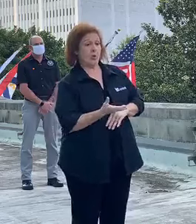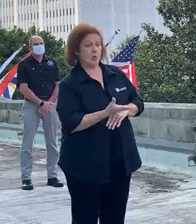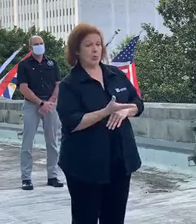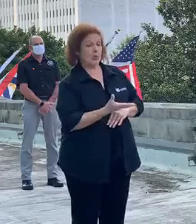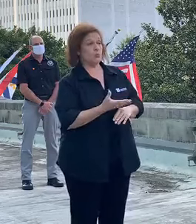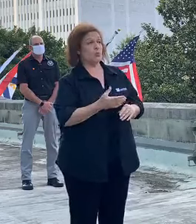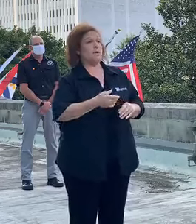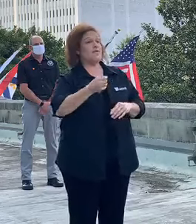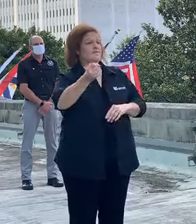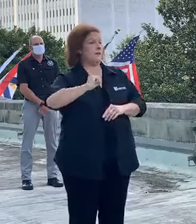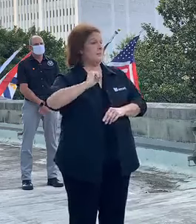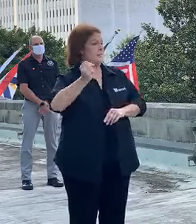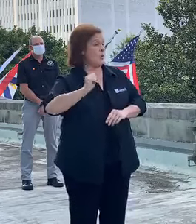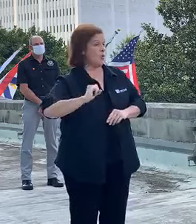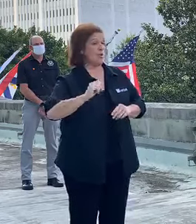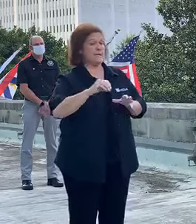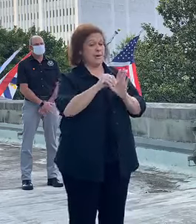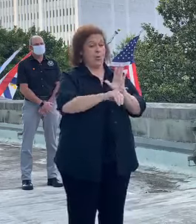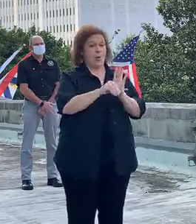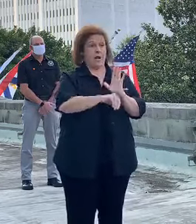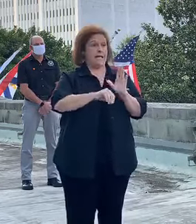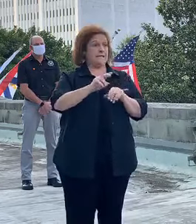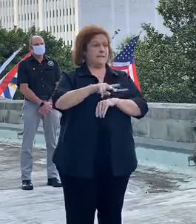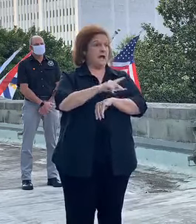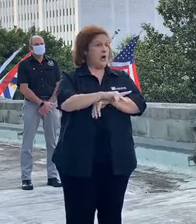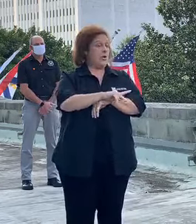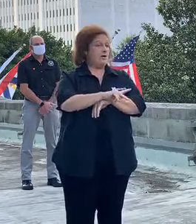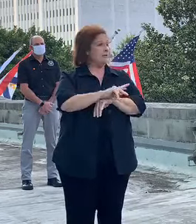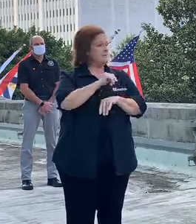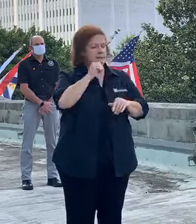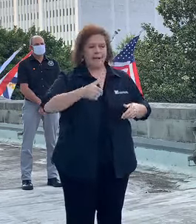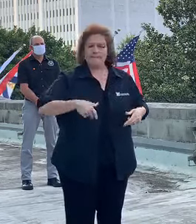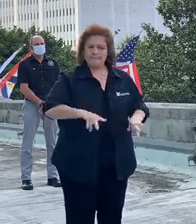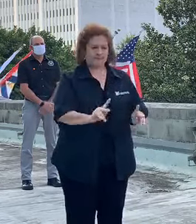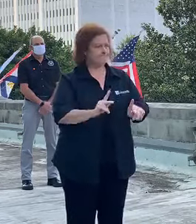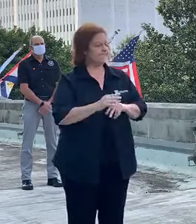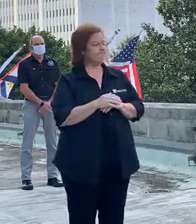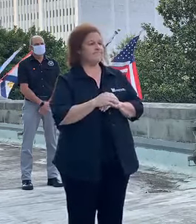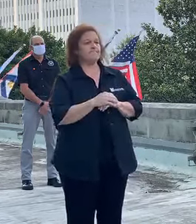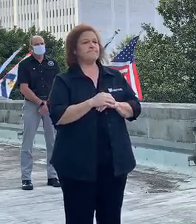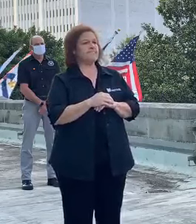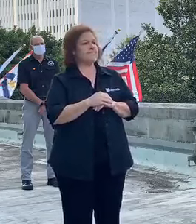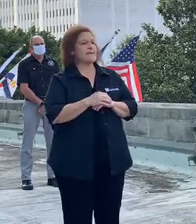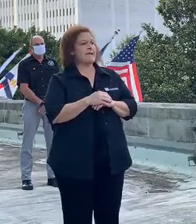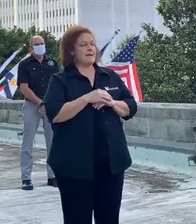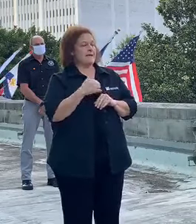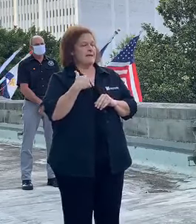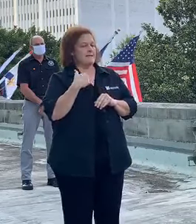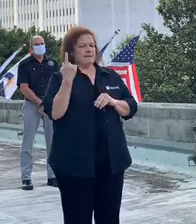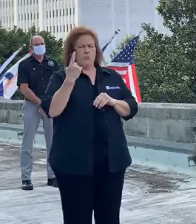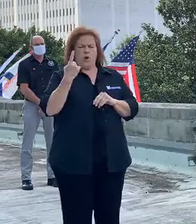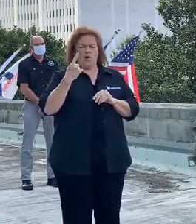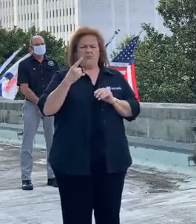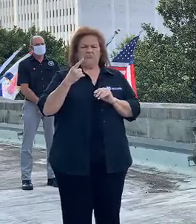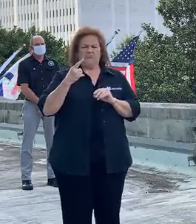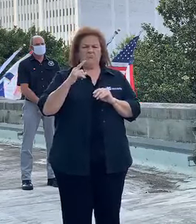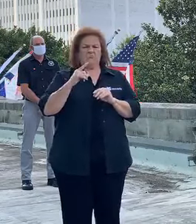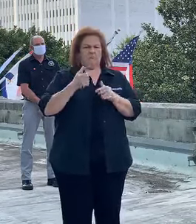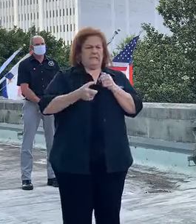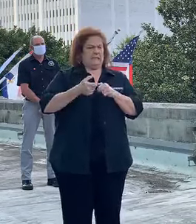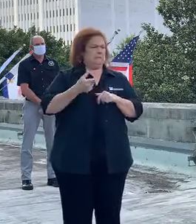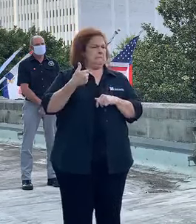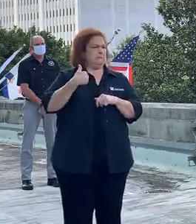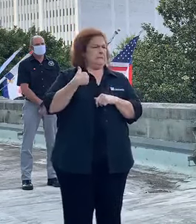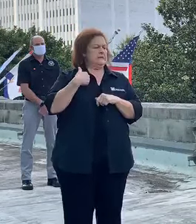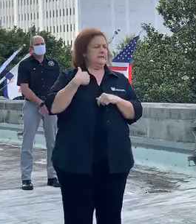Casinos and video poker in Orleans Parish, not allowed. You know, I had a text message, I think it was a message this morning,